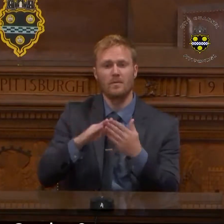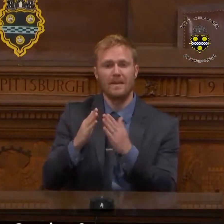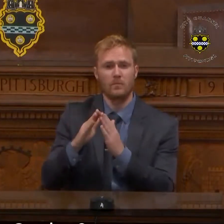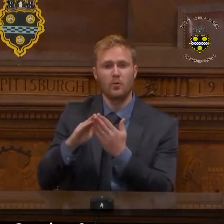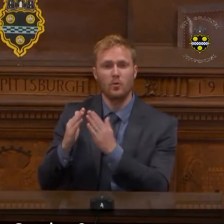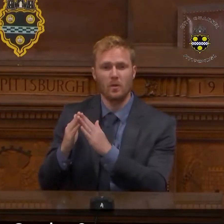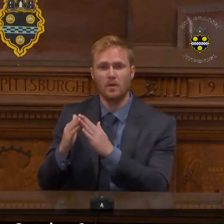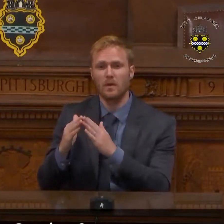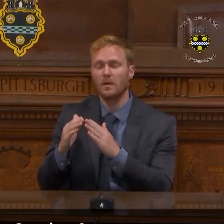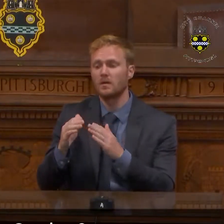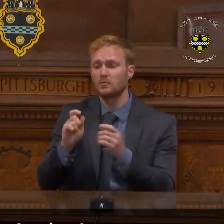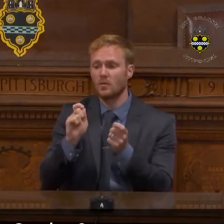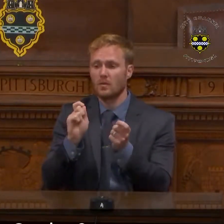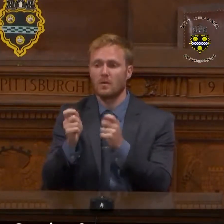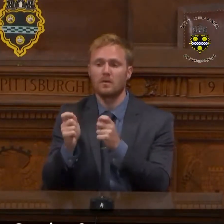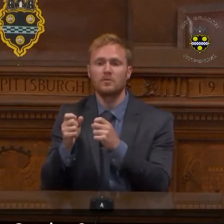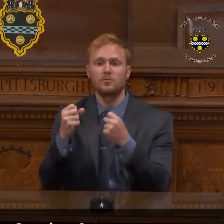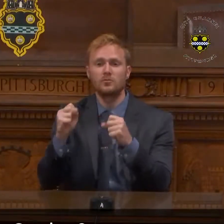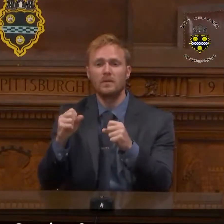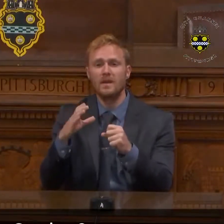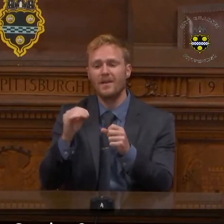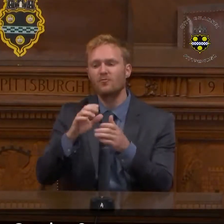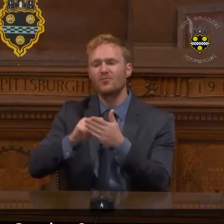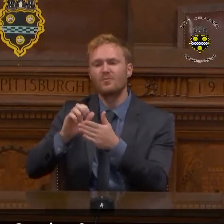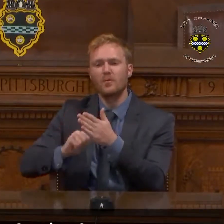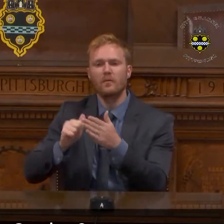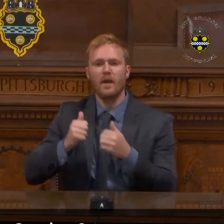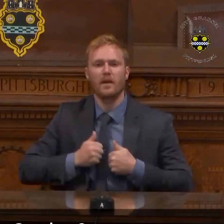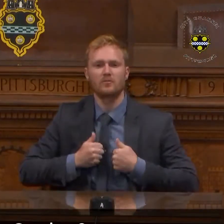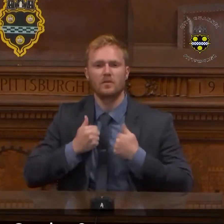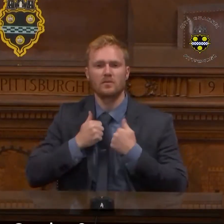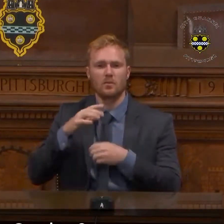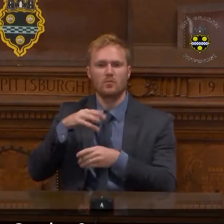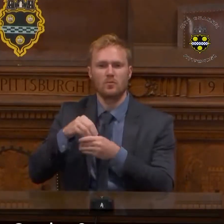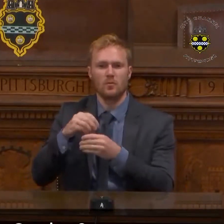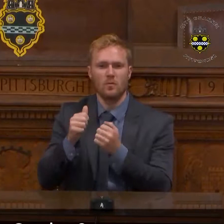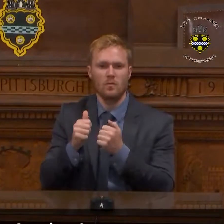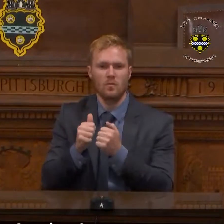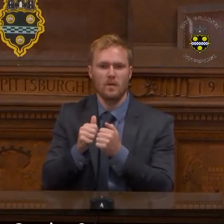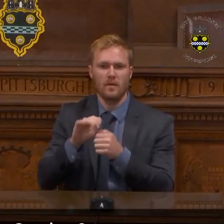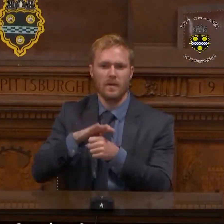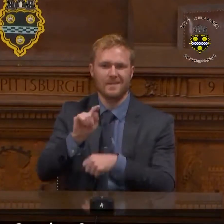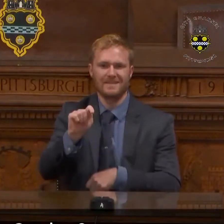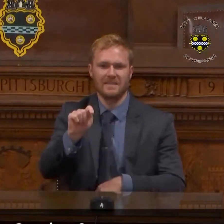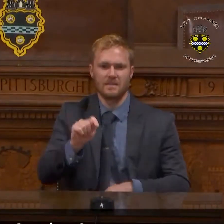and remove addresses included in Area T.